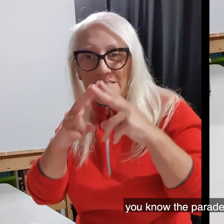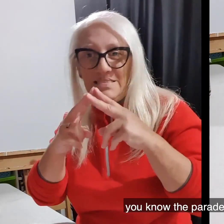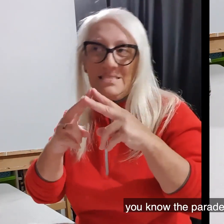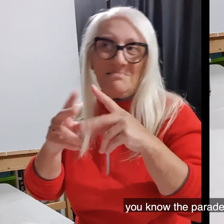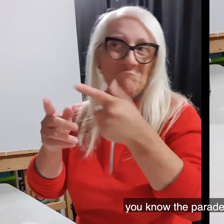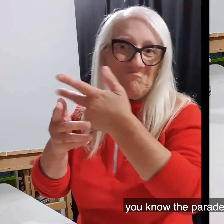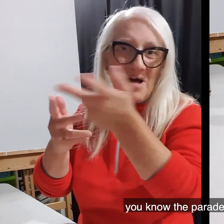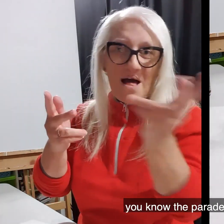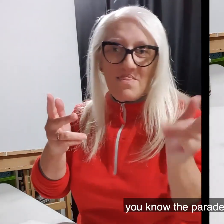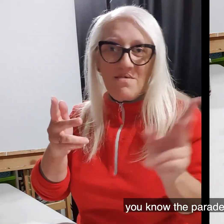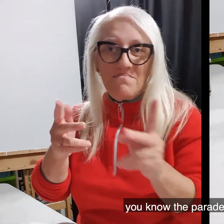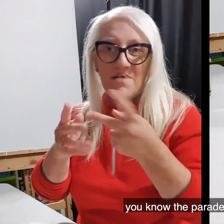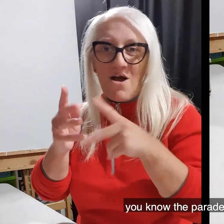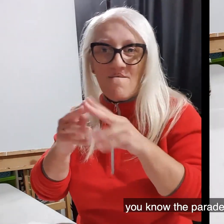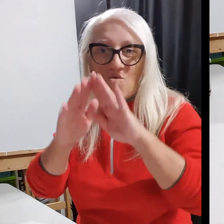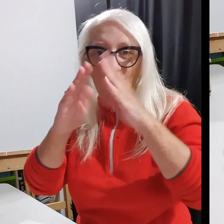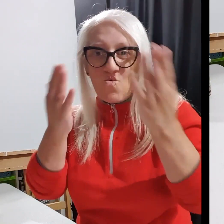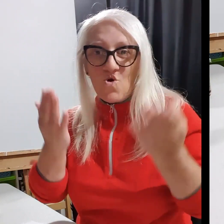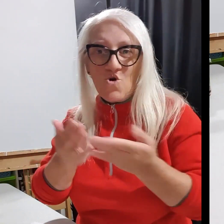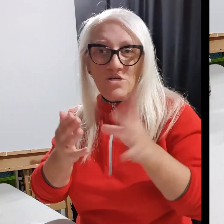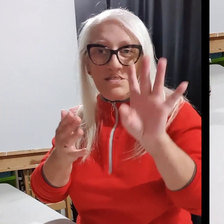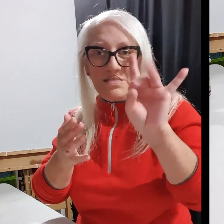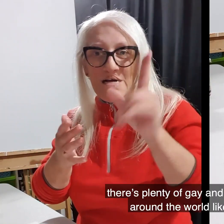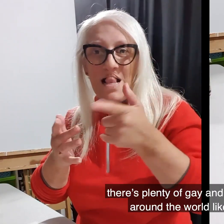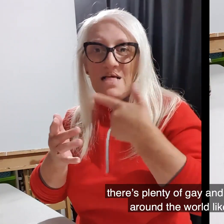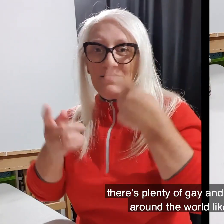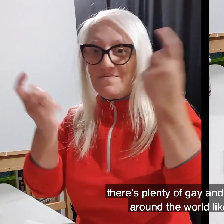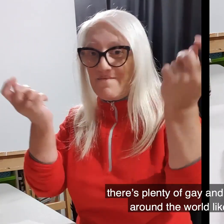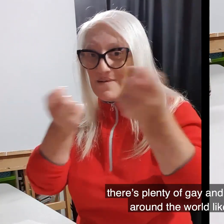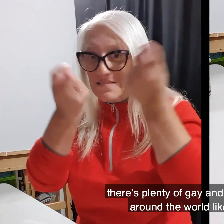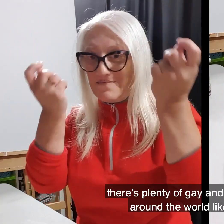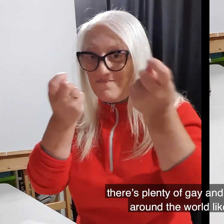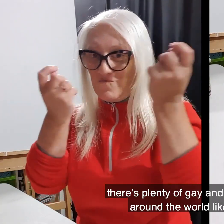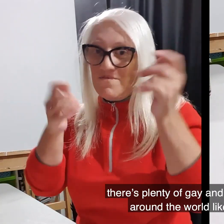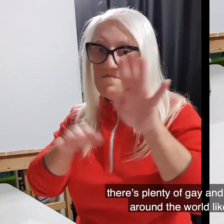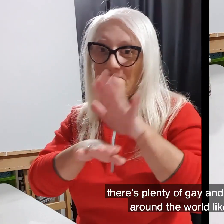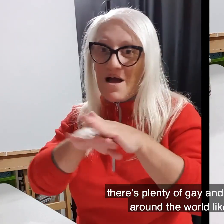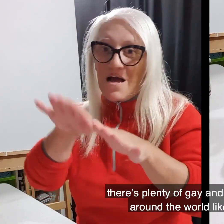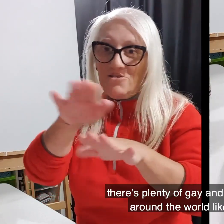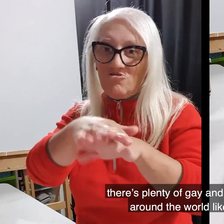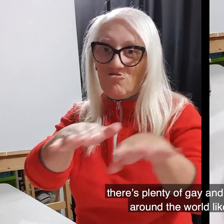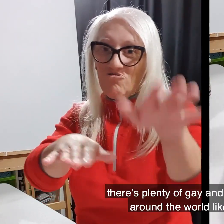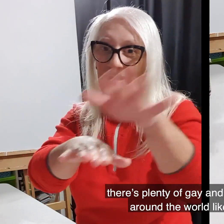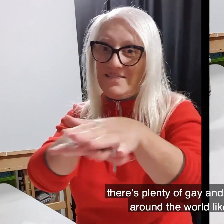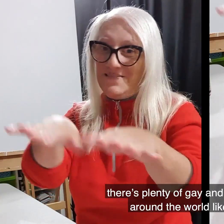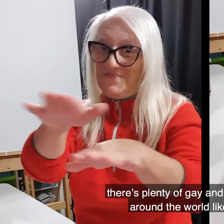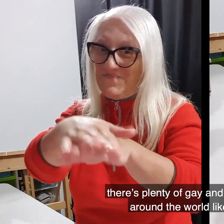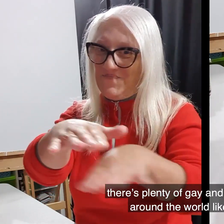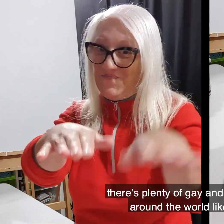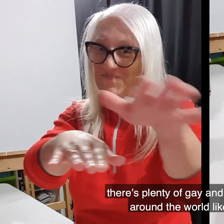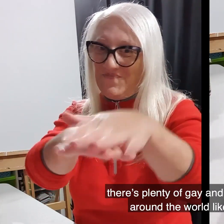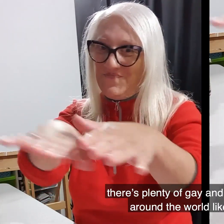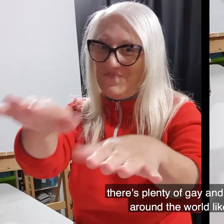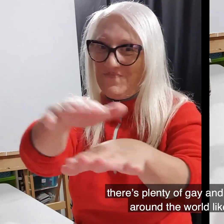You know the parade in Sydney? There's plenty of gay and lesbian festivals around the world like Mardi Gras.